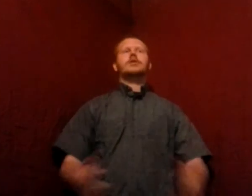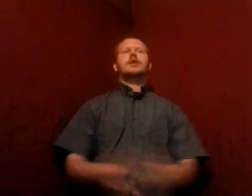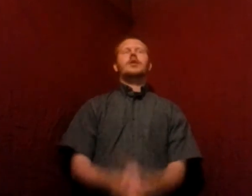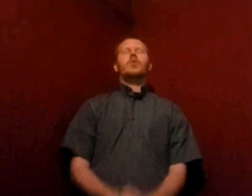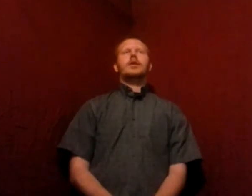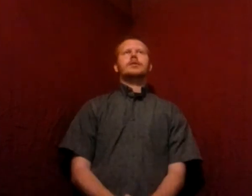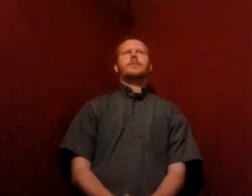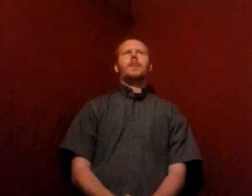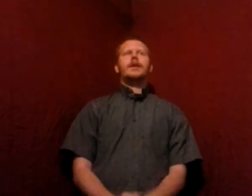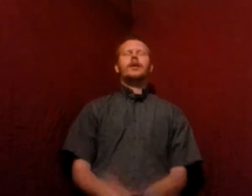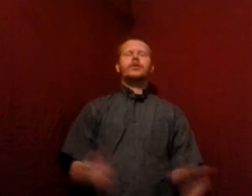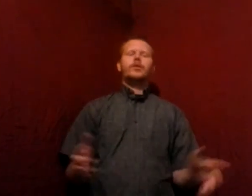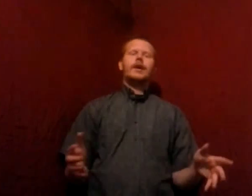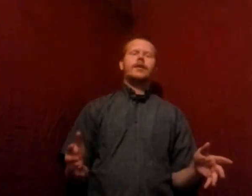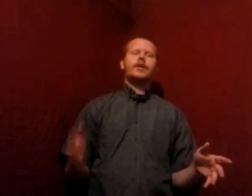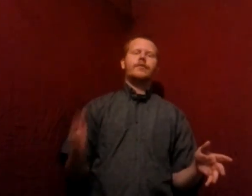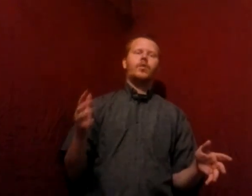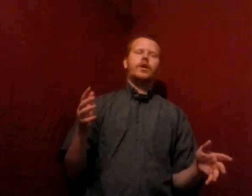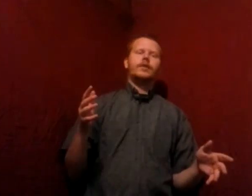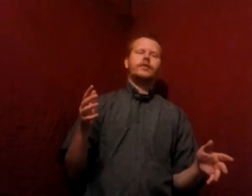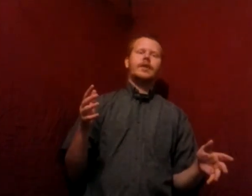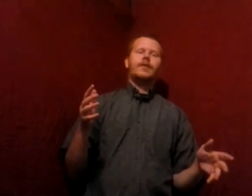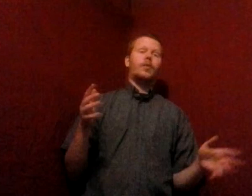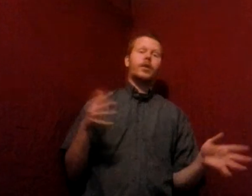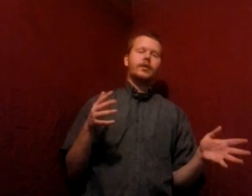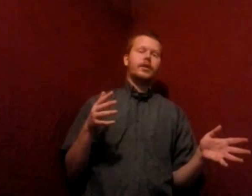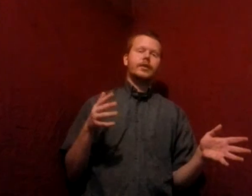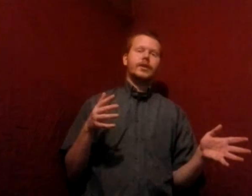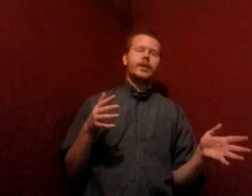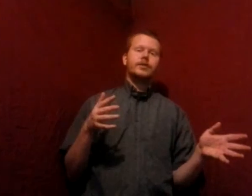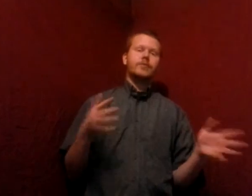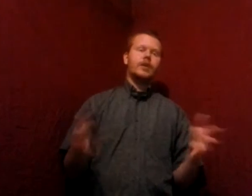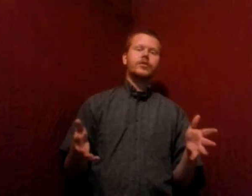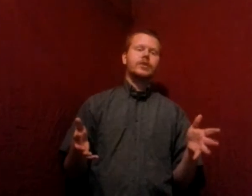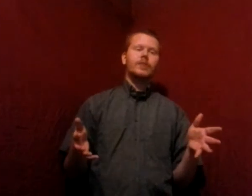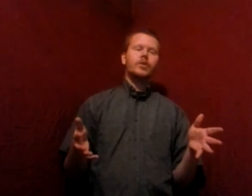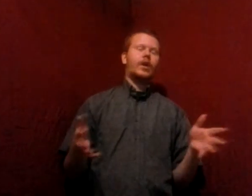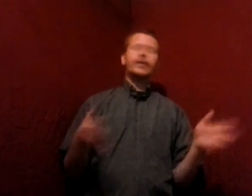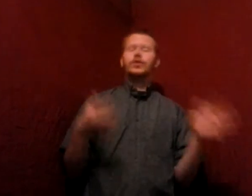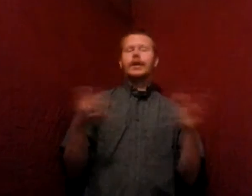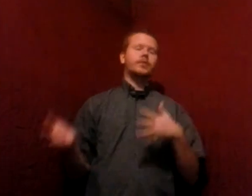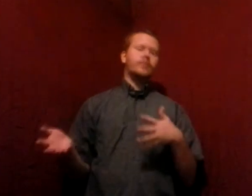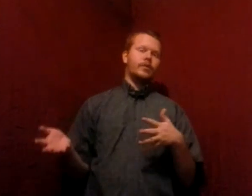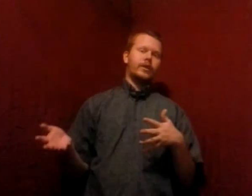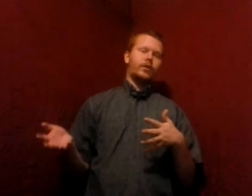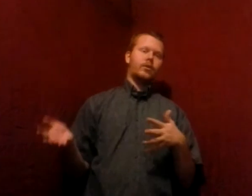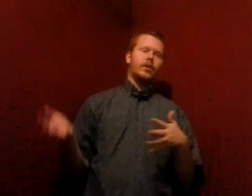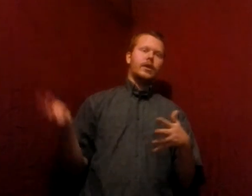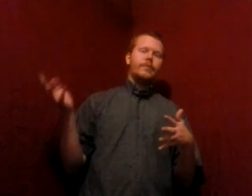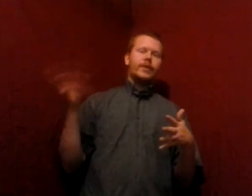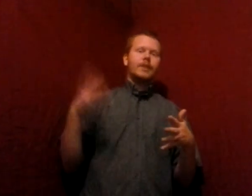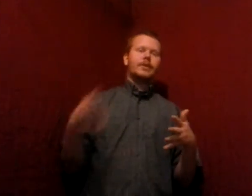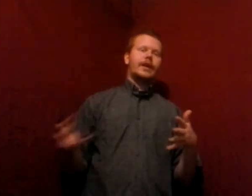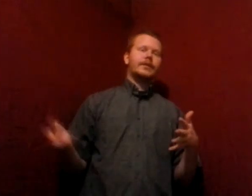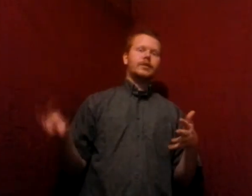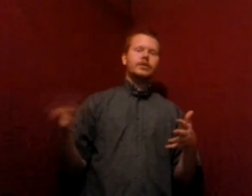was was he also added if i wanted if i wanted to get some monster or something all i do is ask him you know pick up a case on